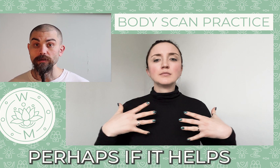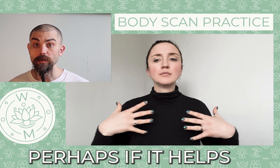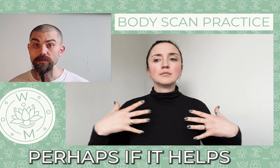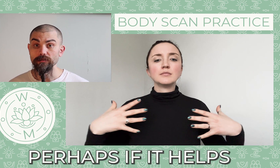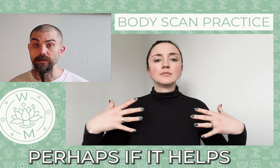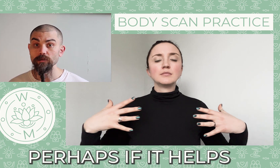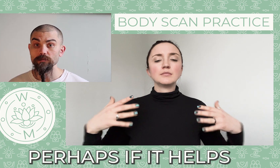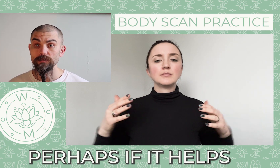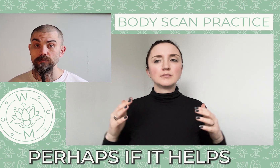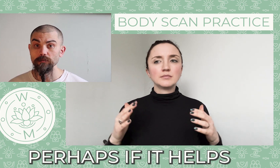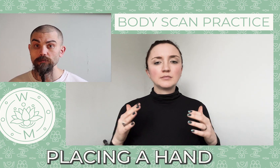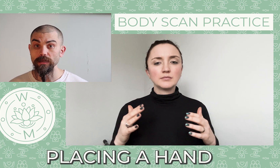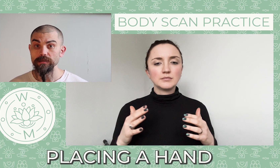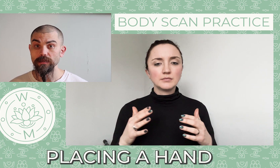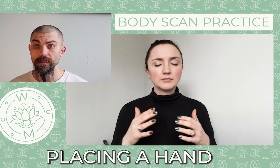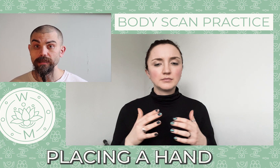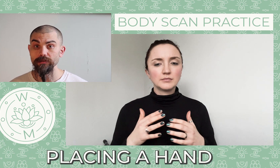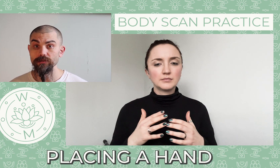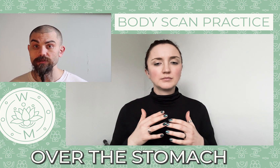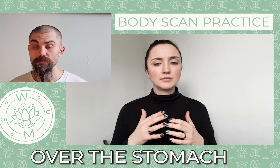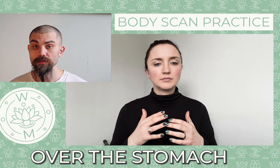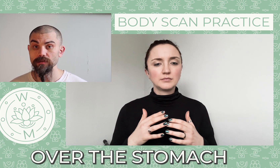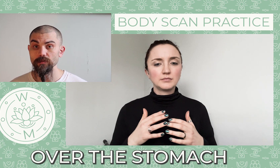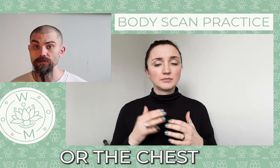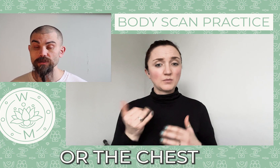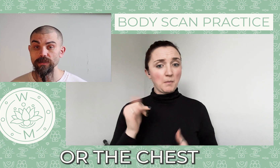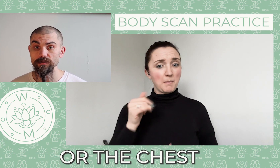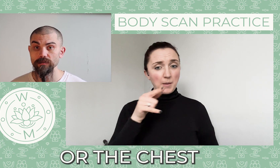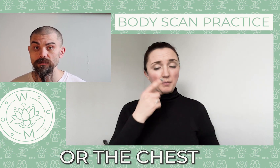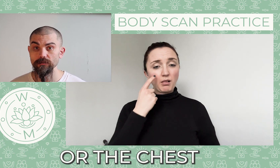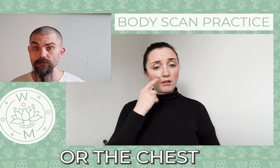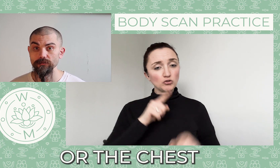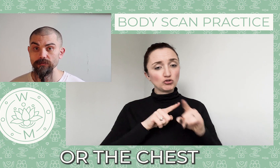Perhaps, if it helps, placing a hand over the stomach or the chest.